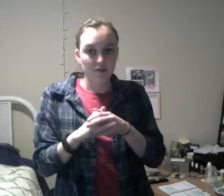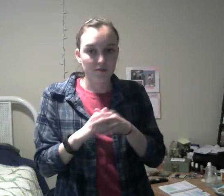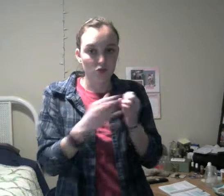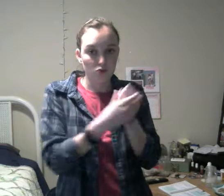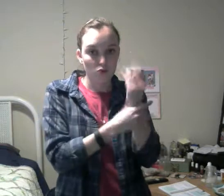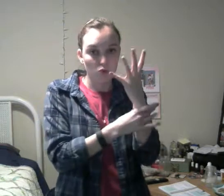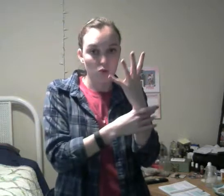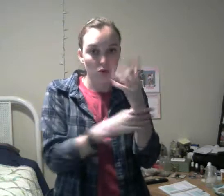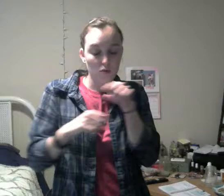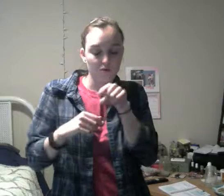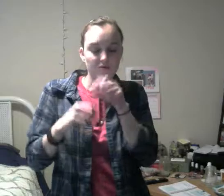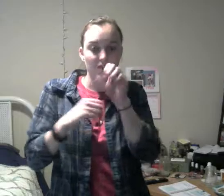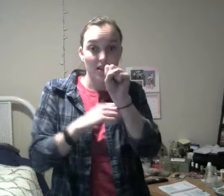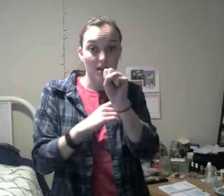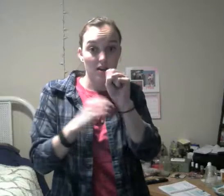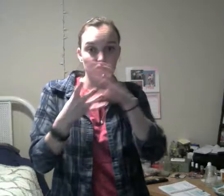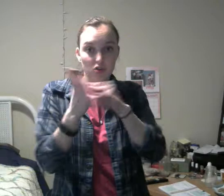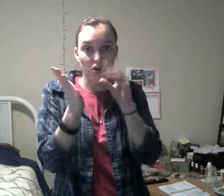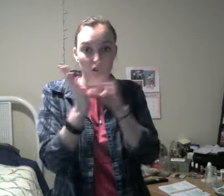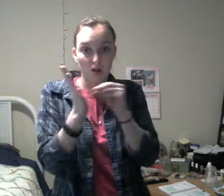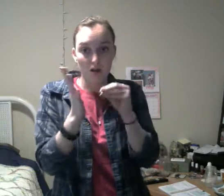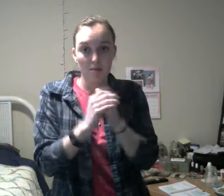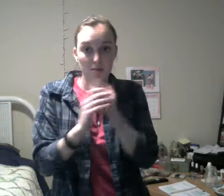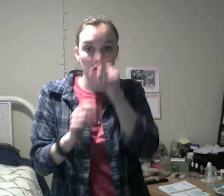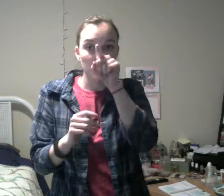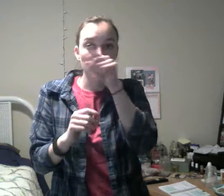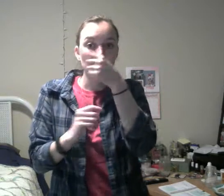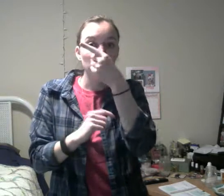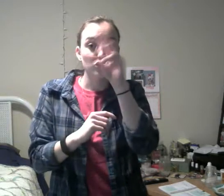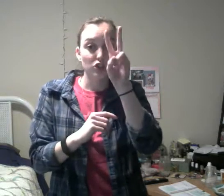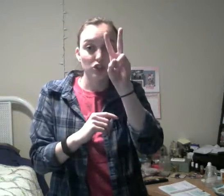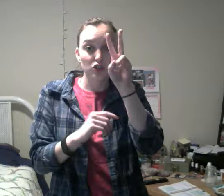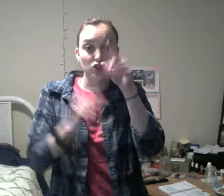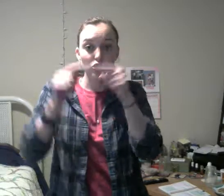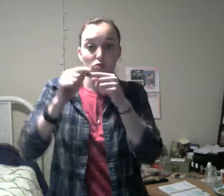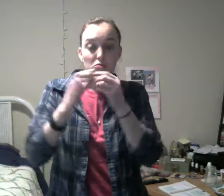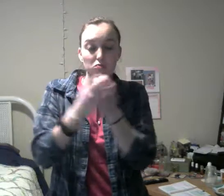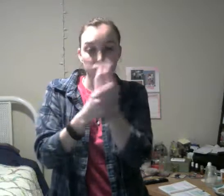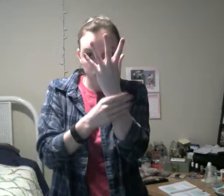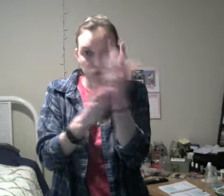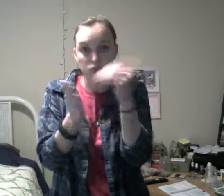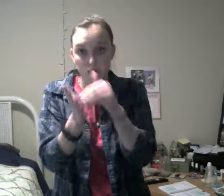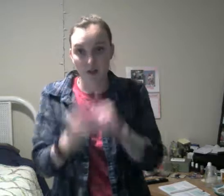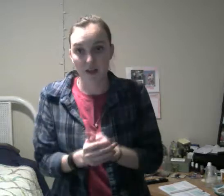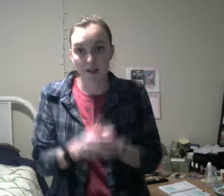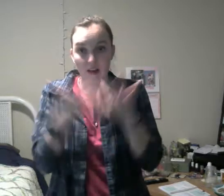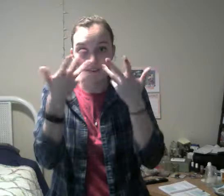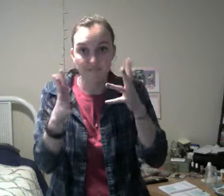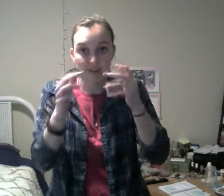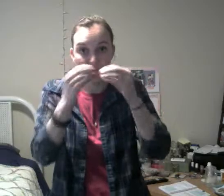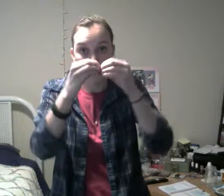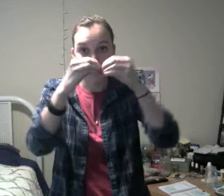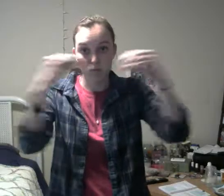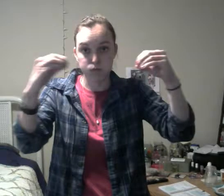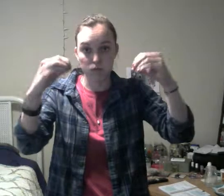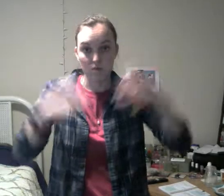going to copy the DNA. And finally, we have the G2 phase, where it's going to continue to grow again. It then divides in half. And so some cells will never